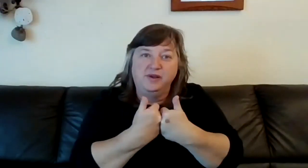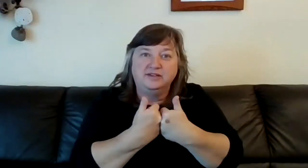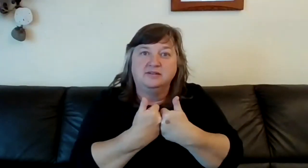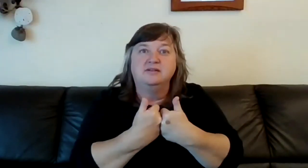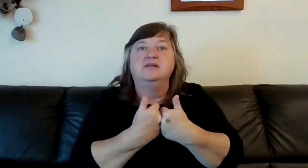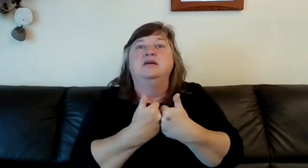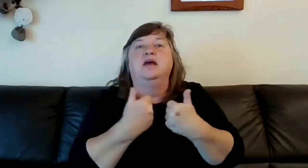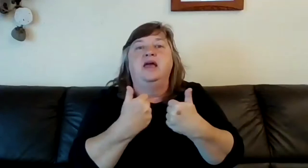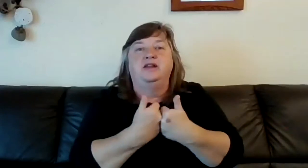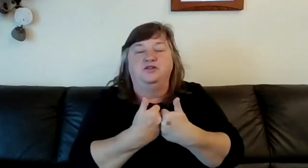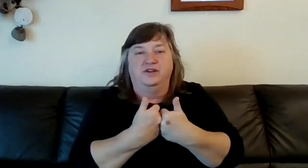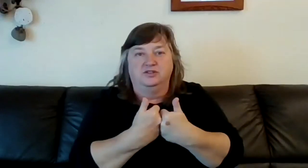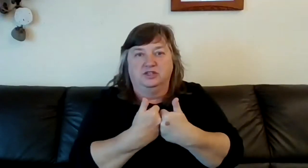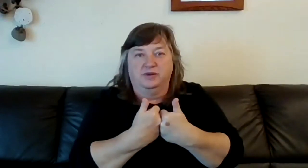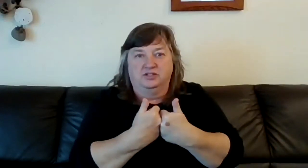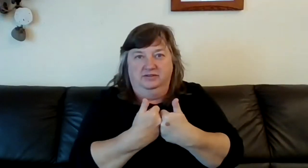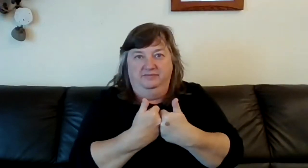movement and your facial expression.